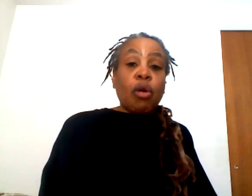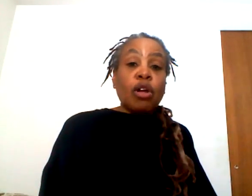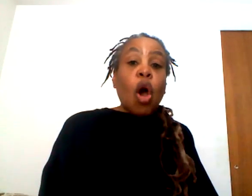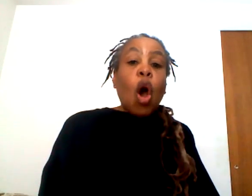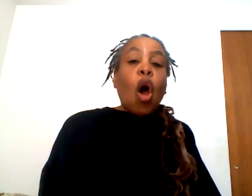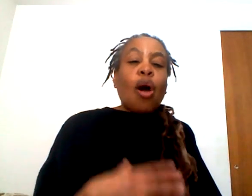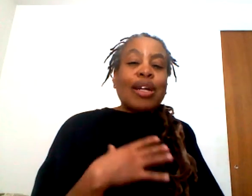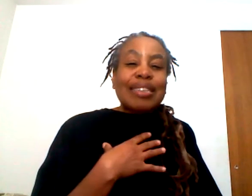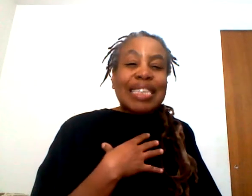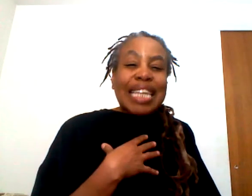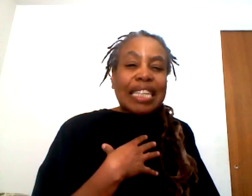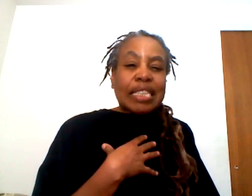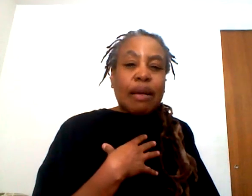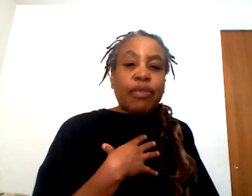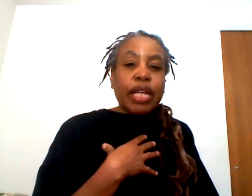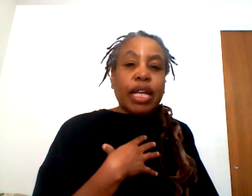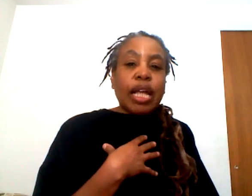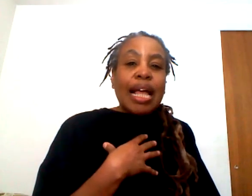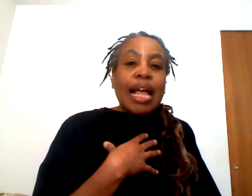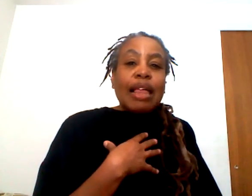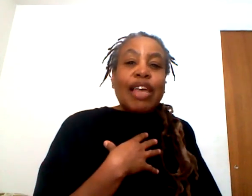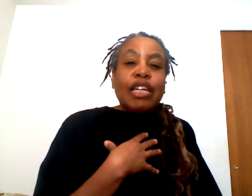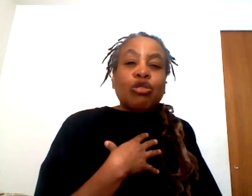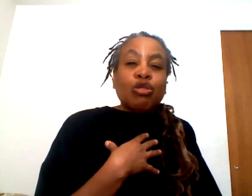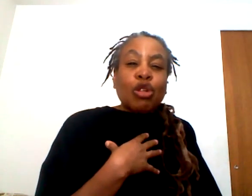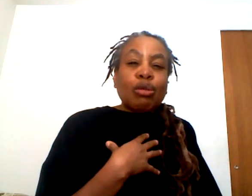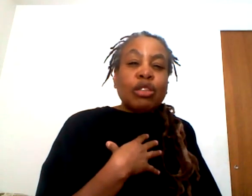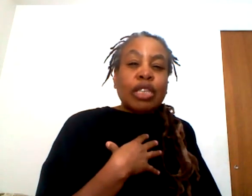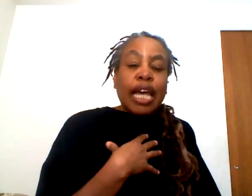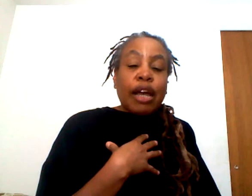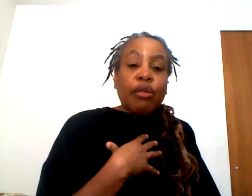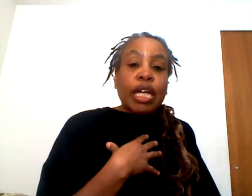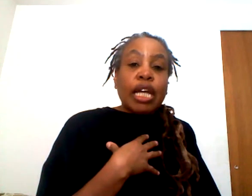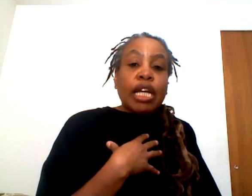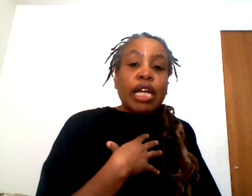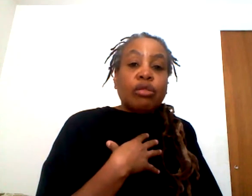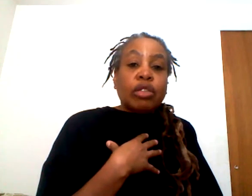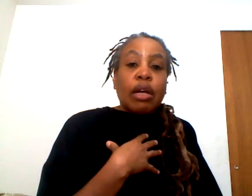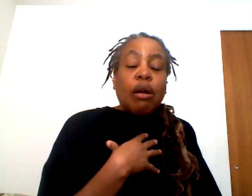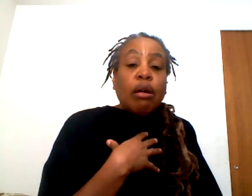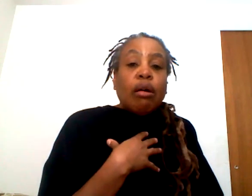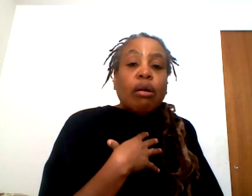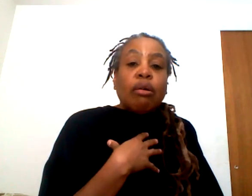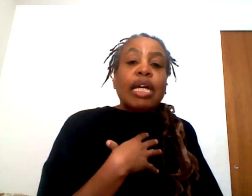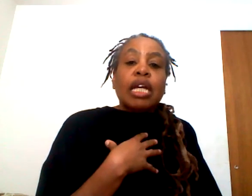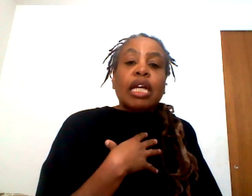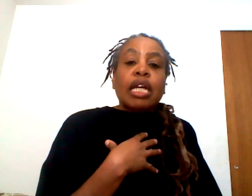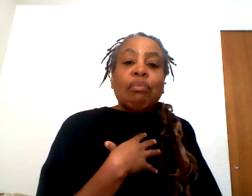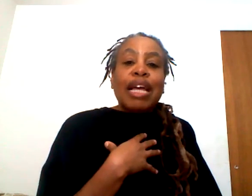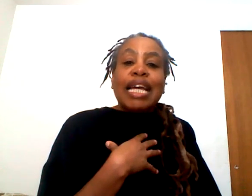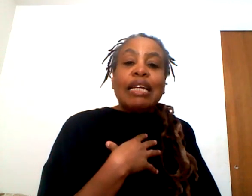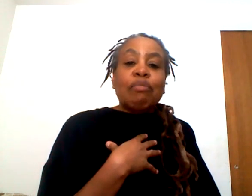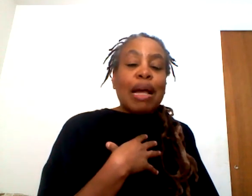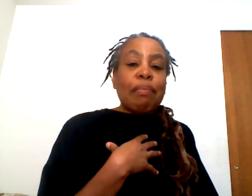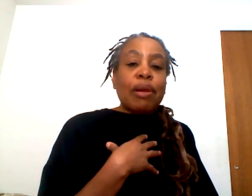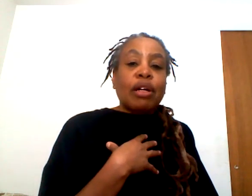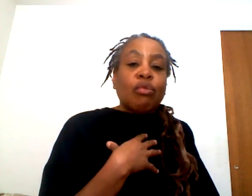someone, or to say something that is so scary you say, oh, he made my blood